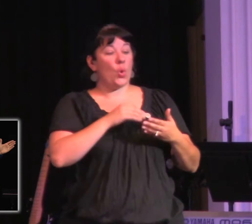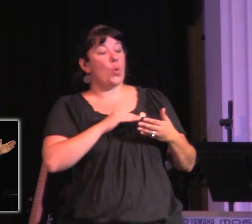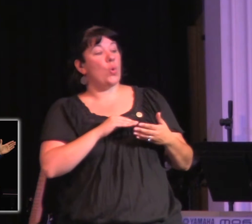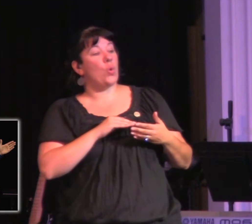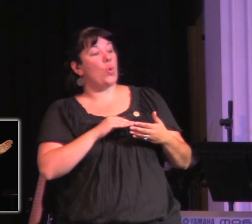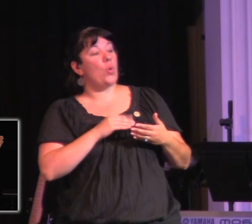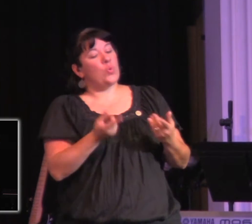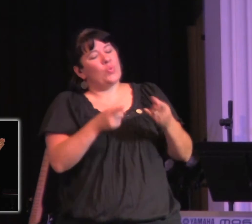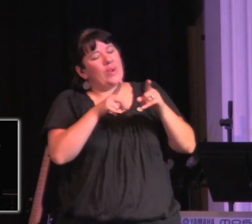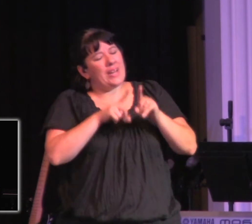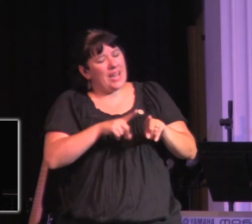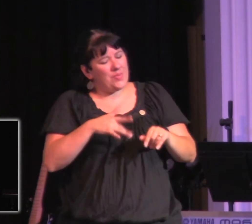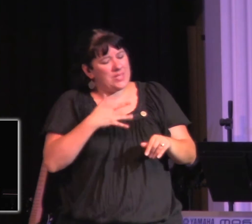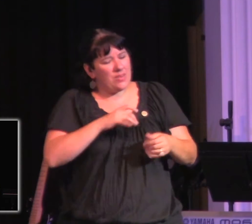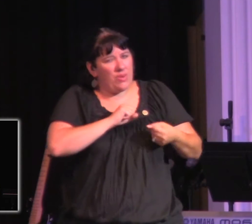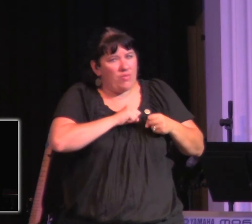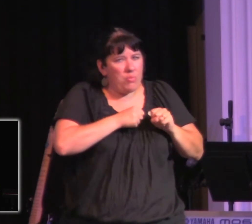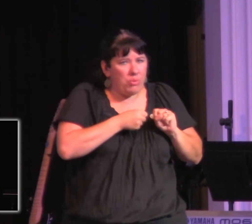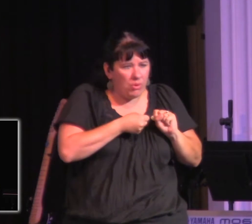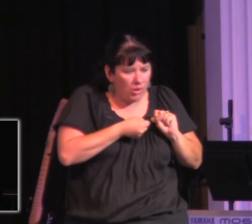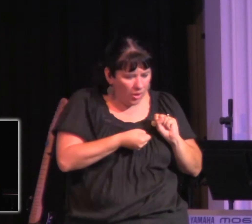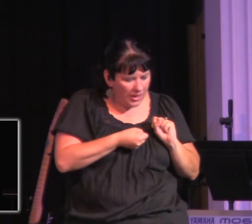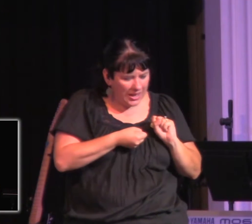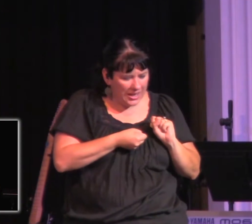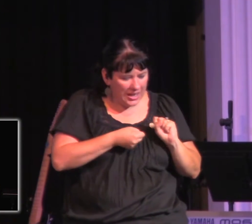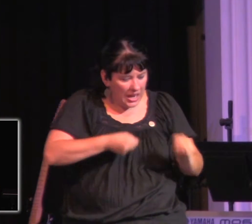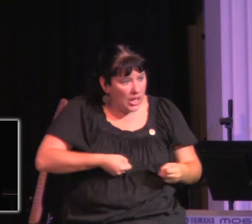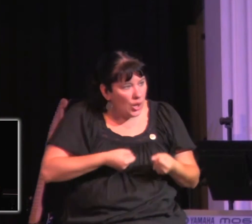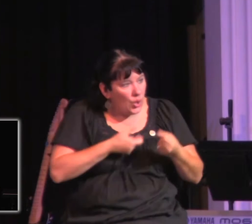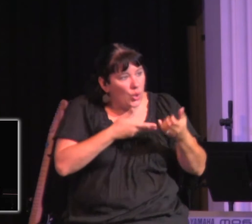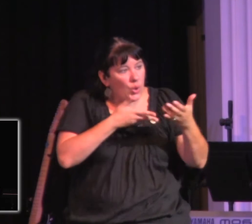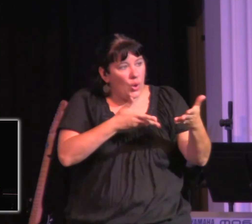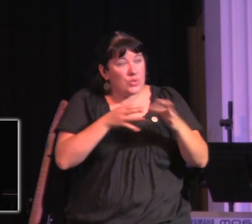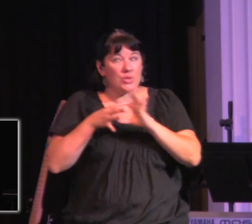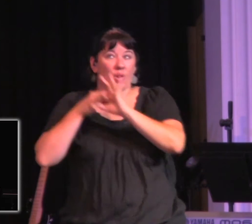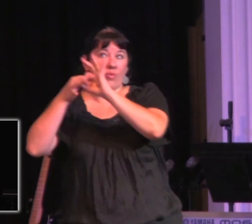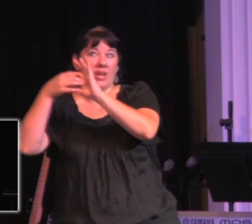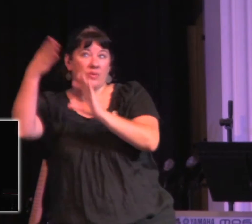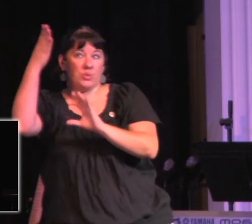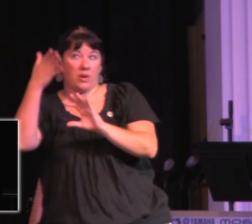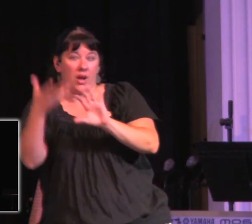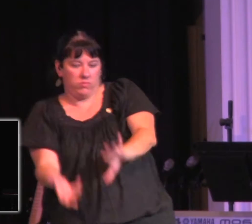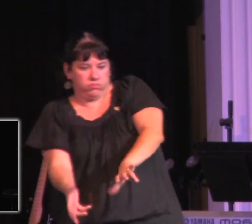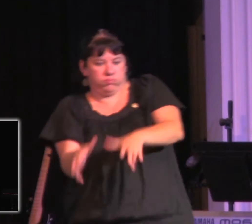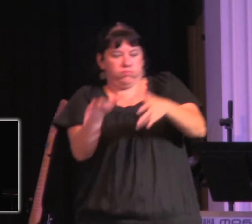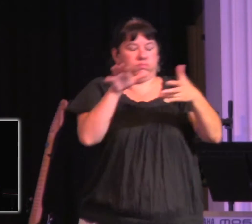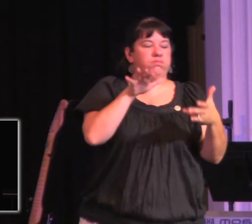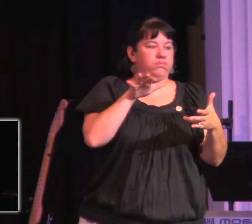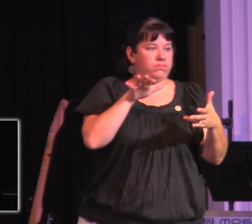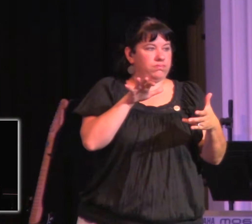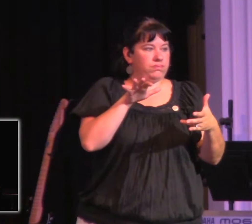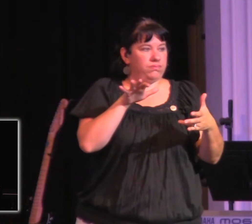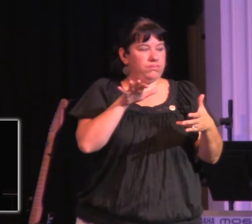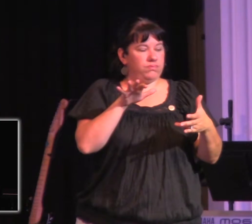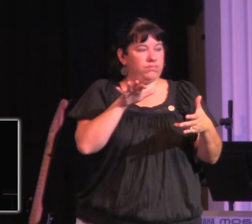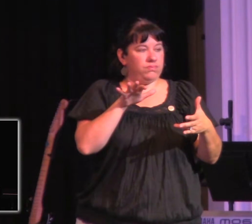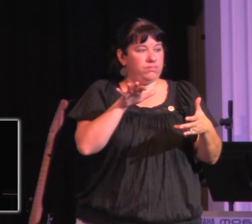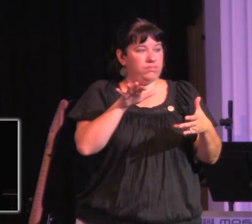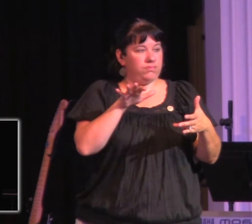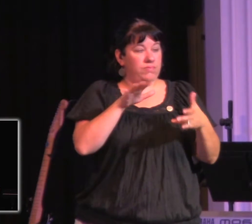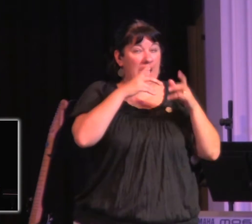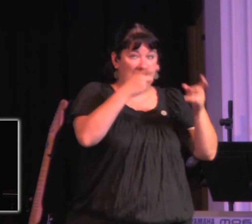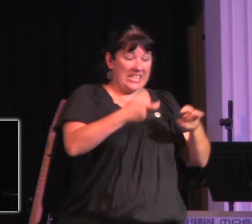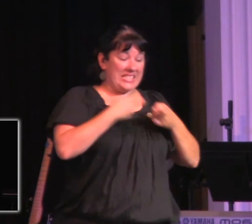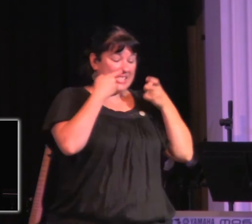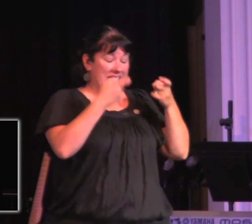sin. And then after that, sin enslaves us, leading us further into bondage and further away from God,